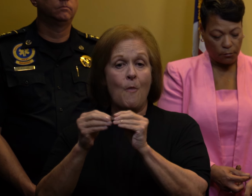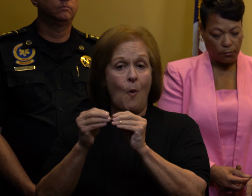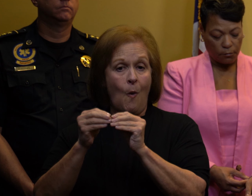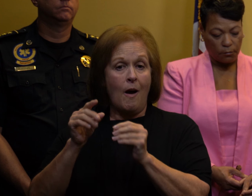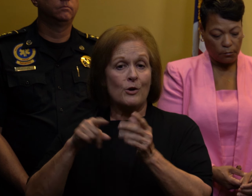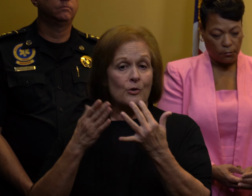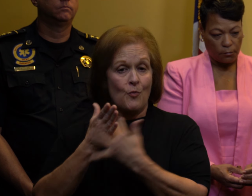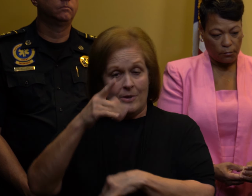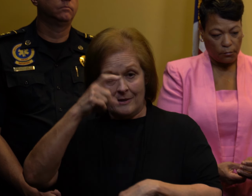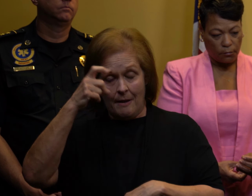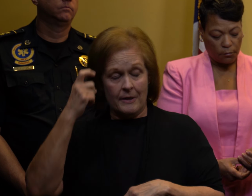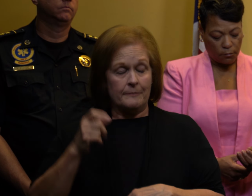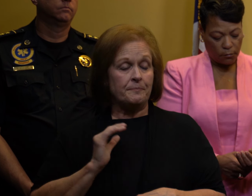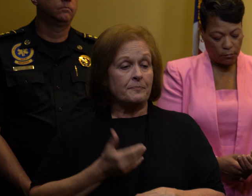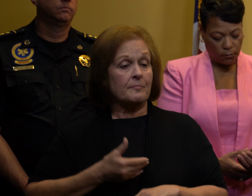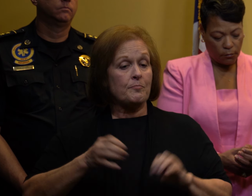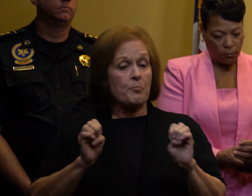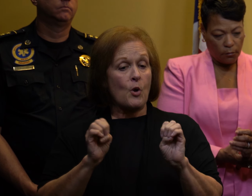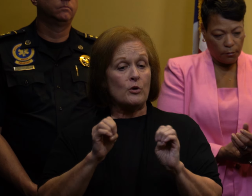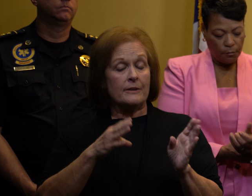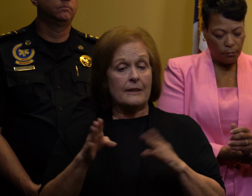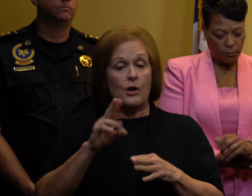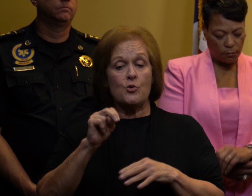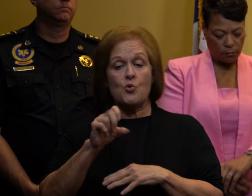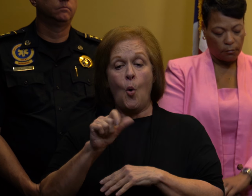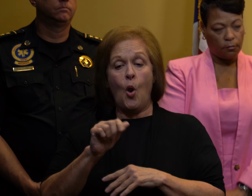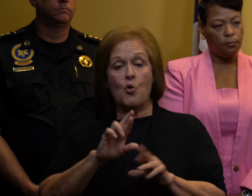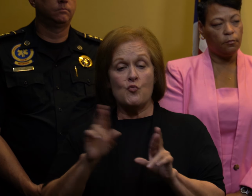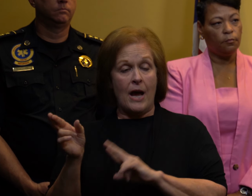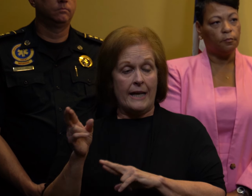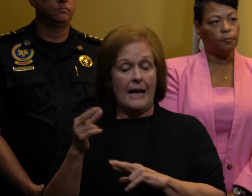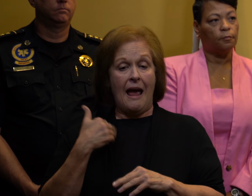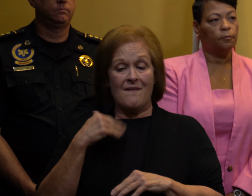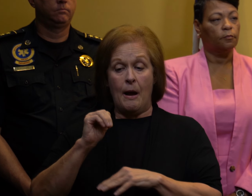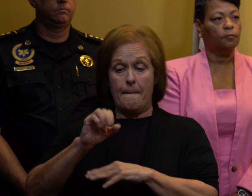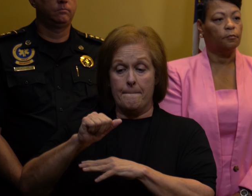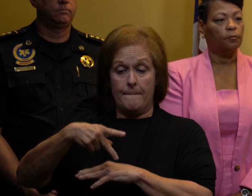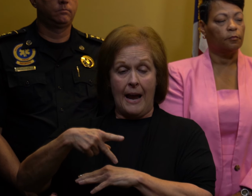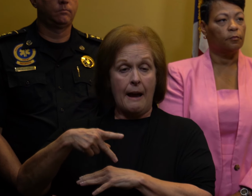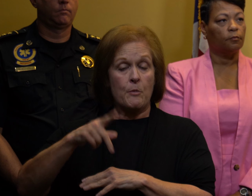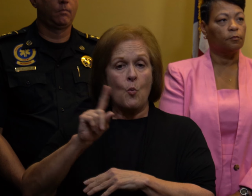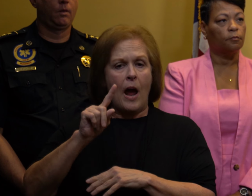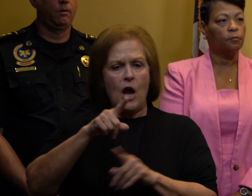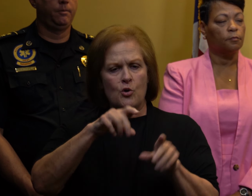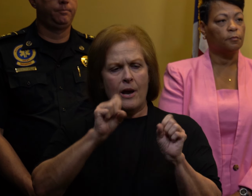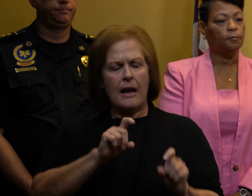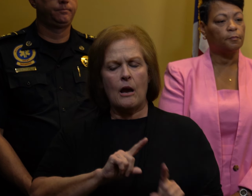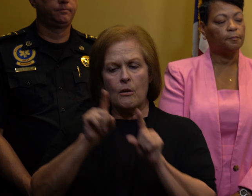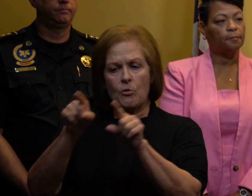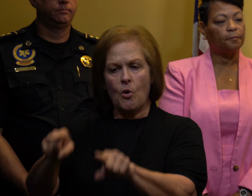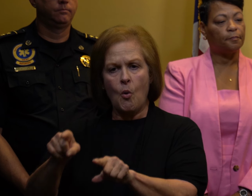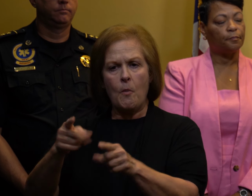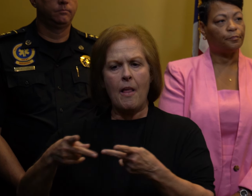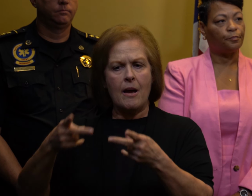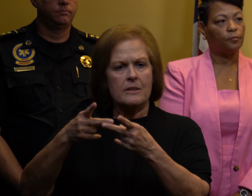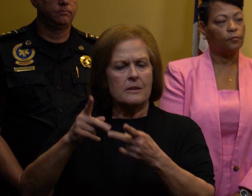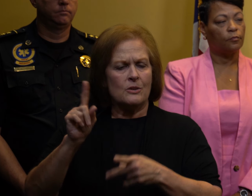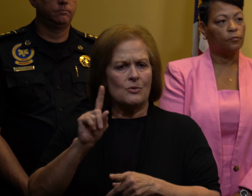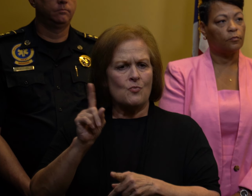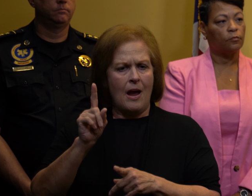The city's emergency preparedness campaign, NOLA Ready, has launched a heat relief map, which provides information on where individuals may be able